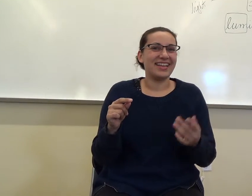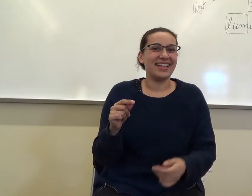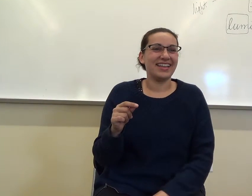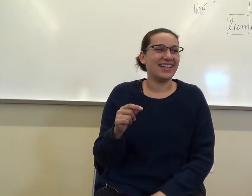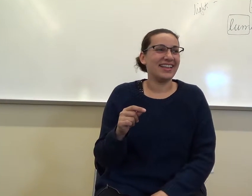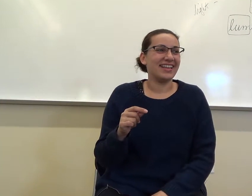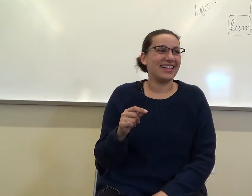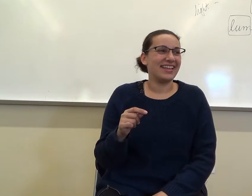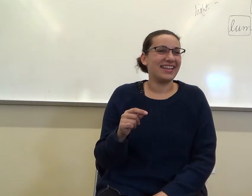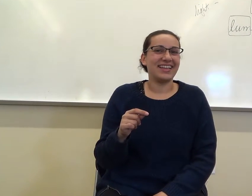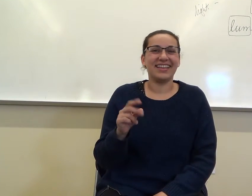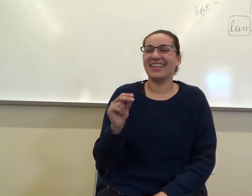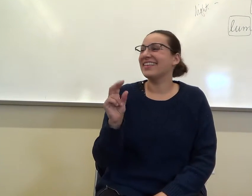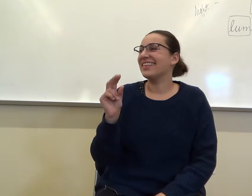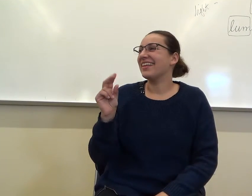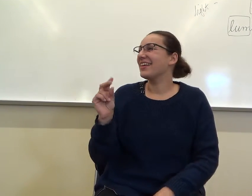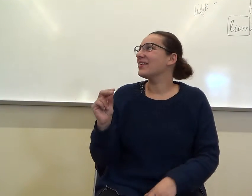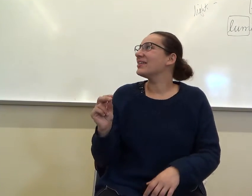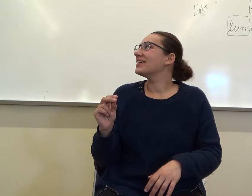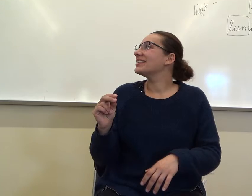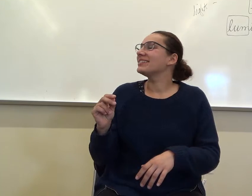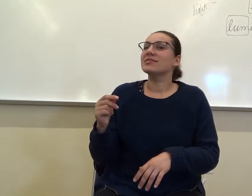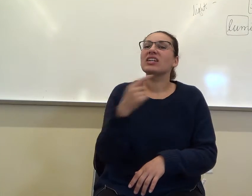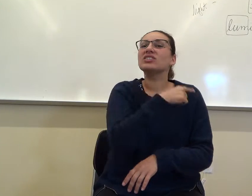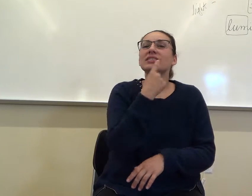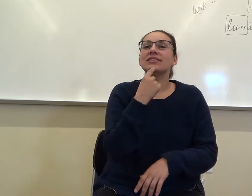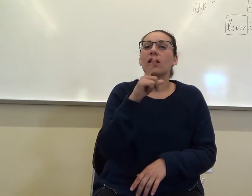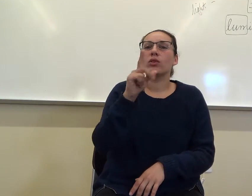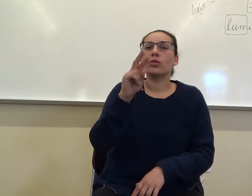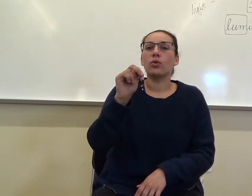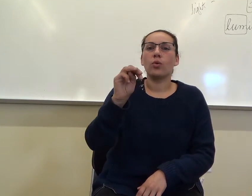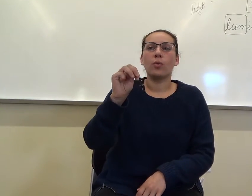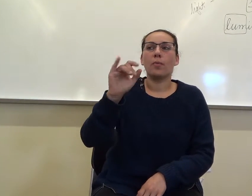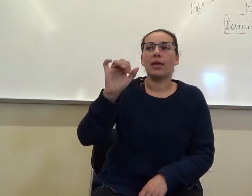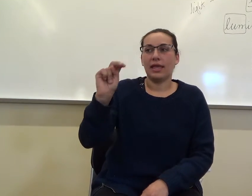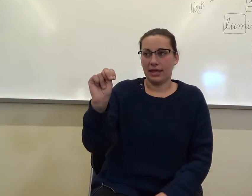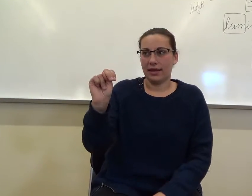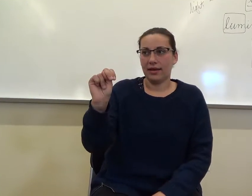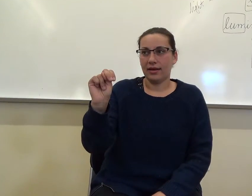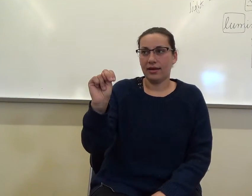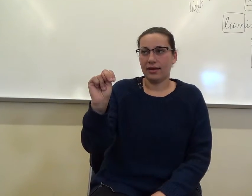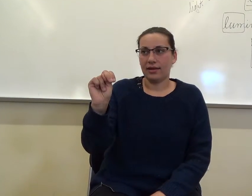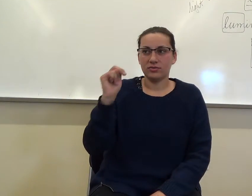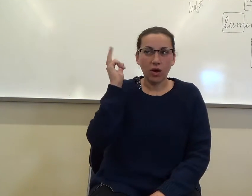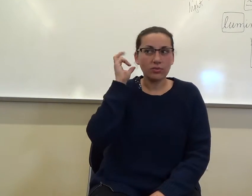If I say that the restatement clue comes before this word, what's a